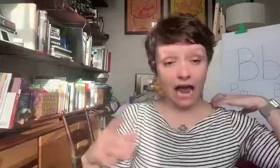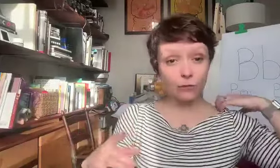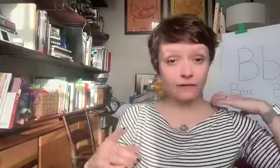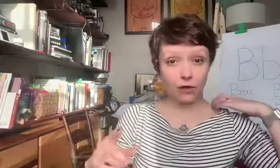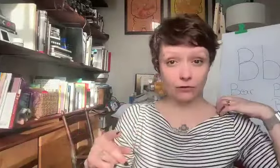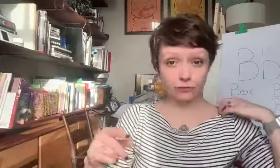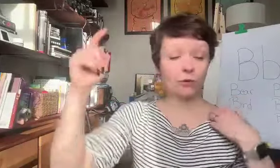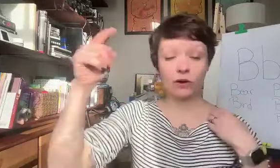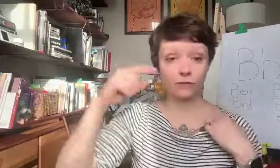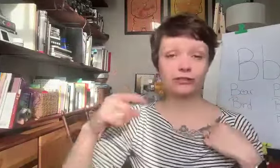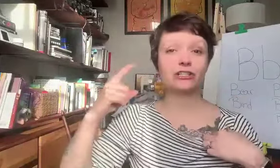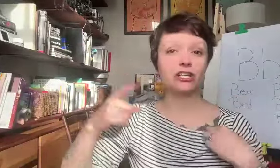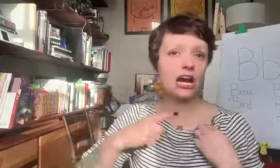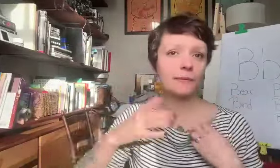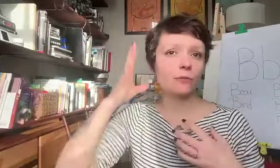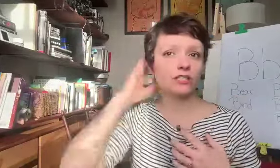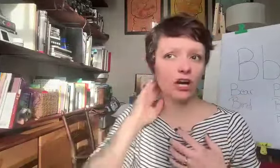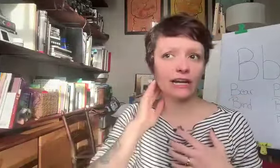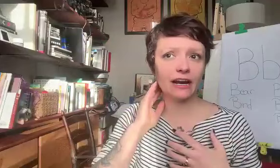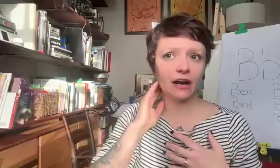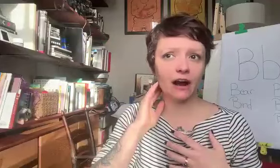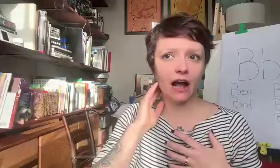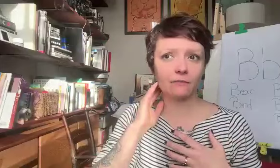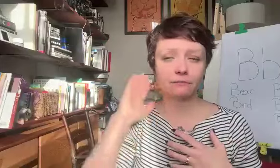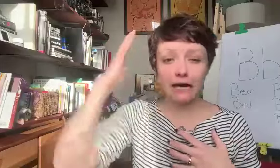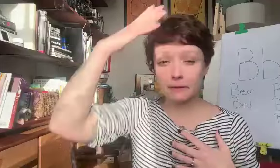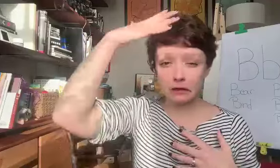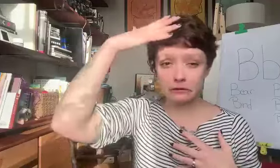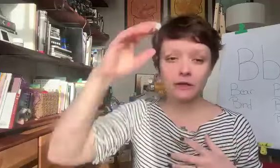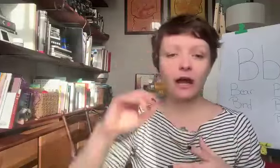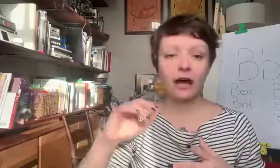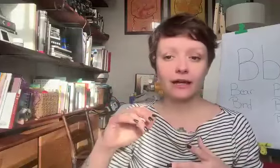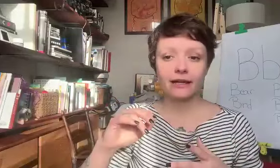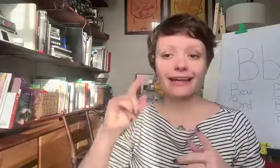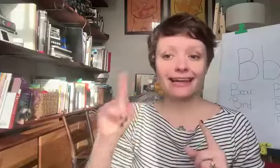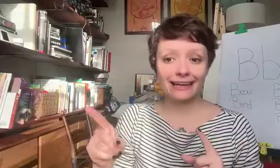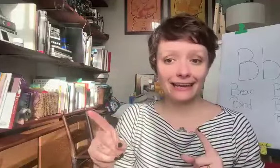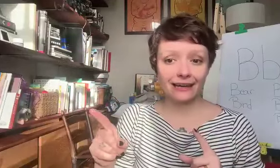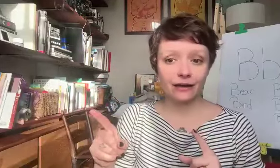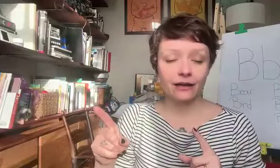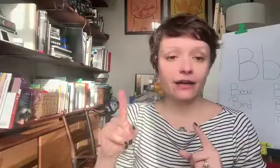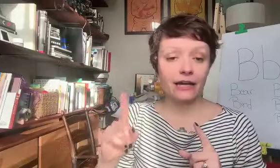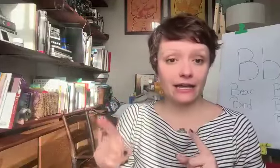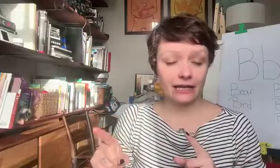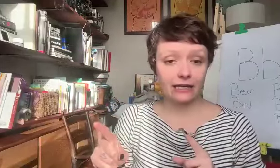Either one of those will be one of the first. There's a gentleman with dark hair, kind of bald. He